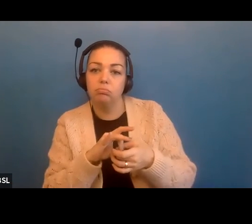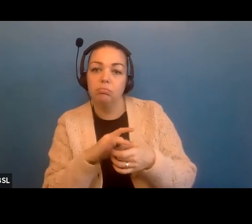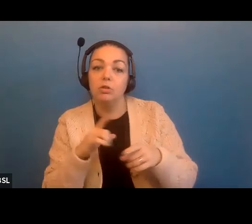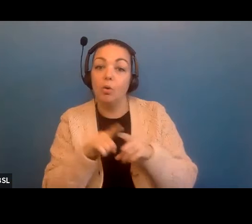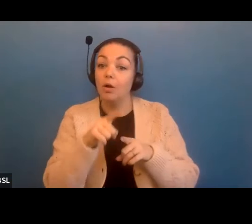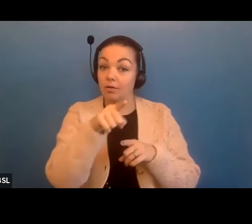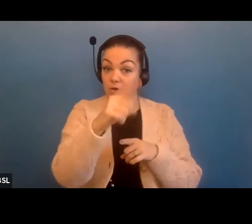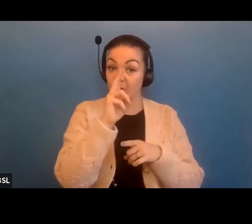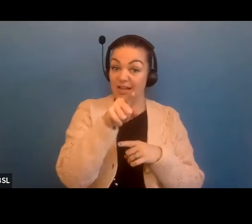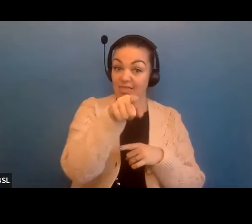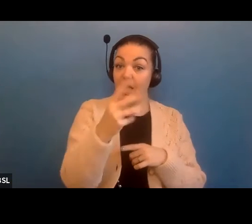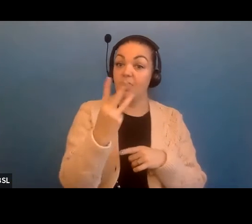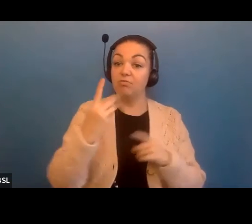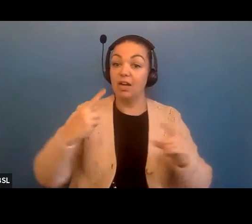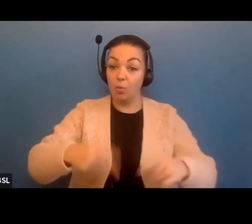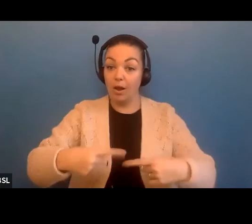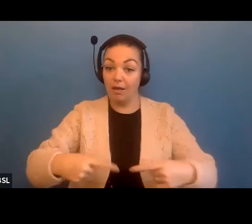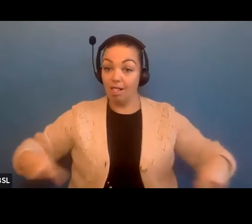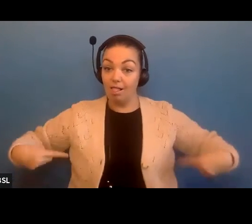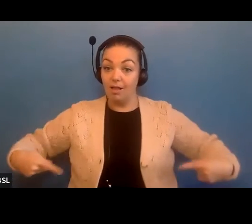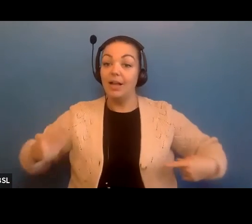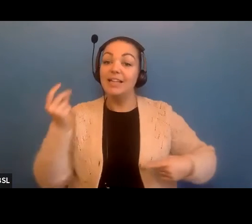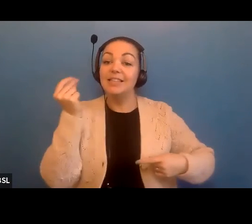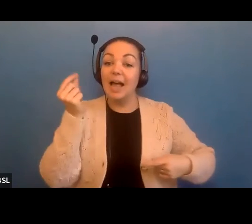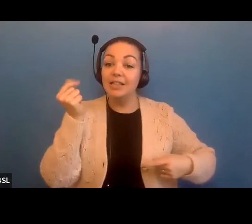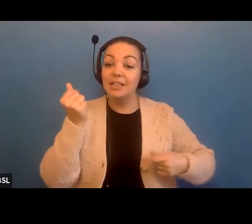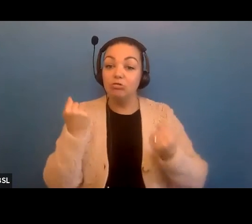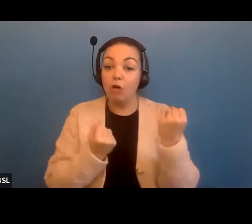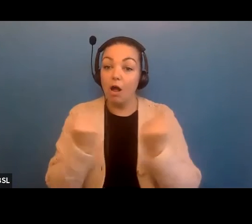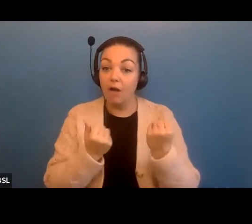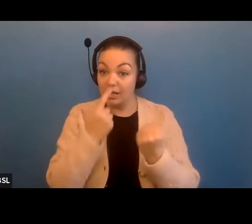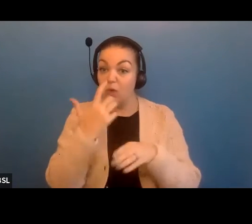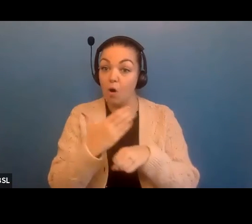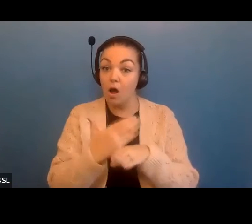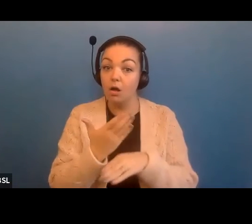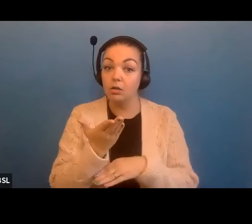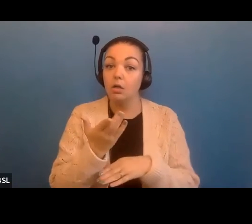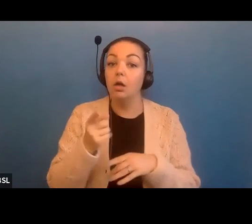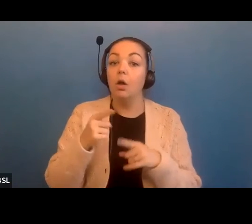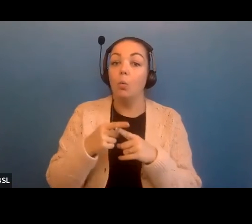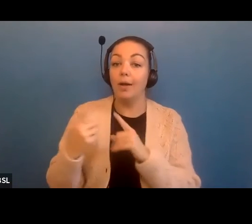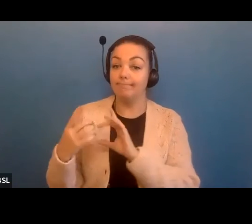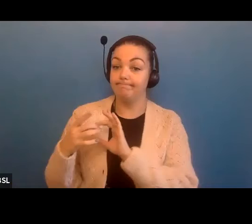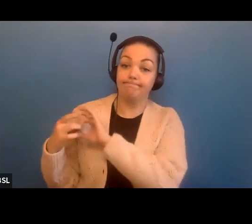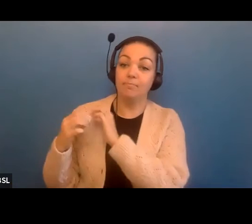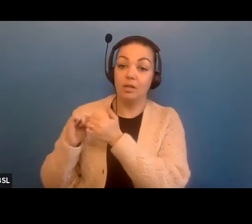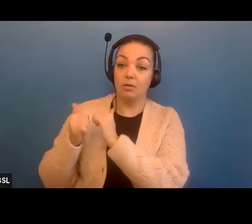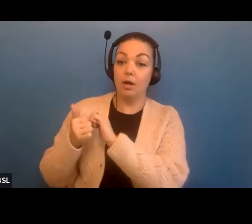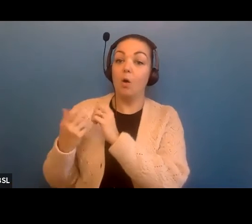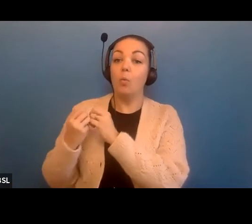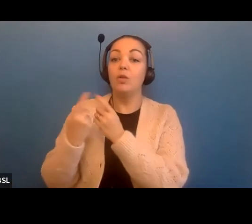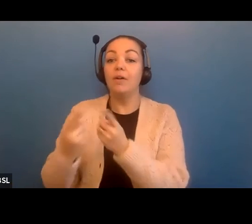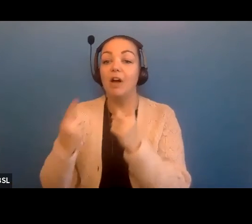taxi drivers in Indonesia called Diva Bike. And then we also join with the university design team to collaborate into